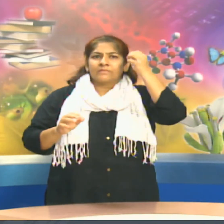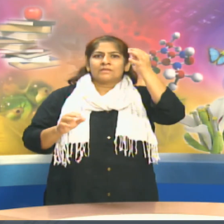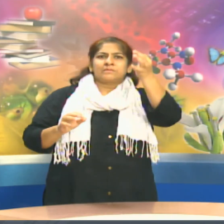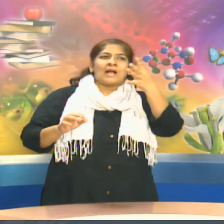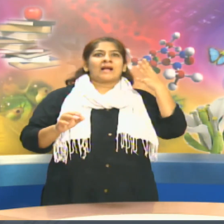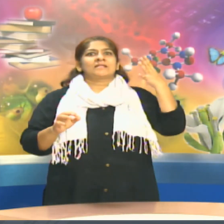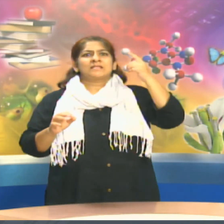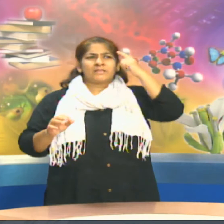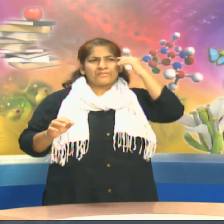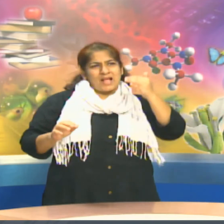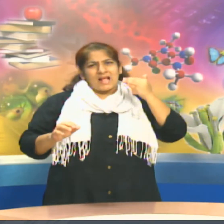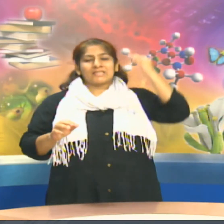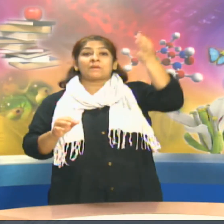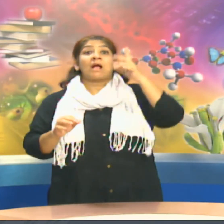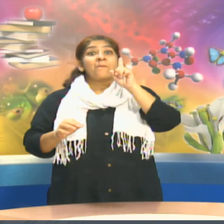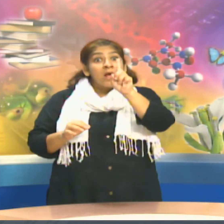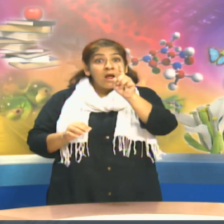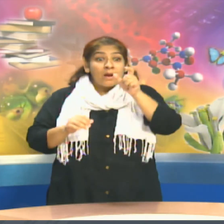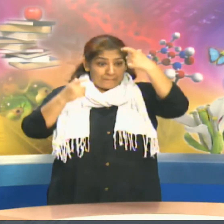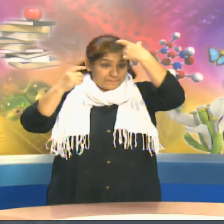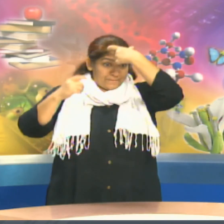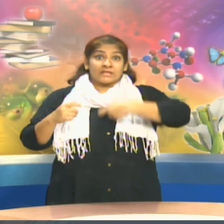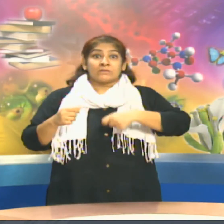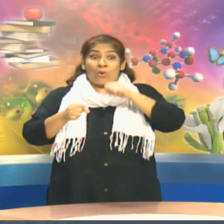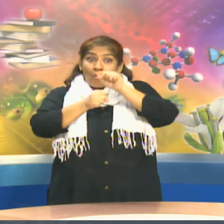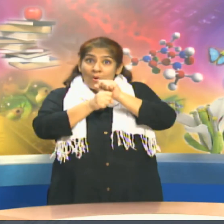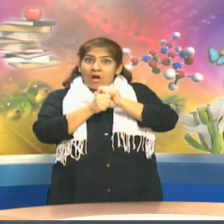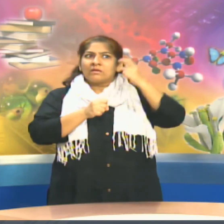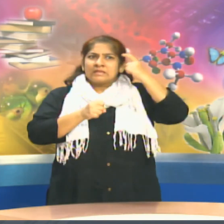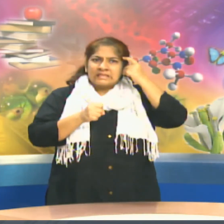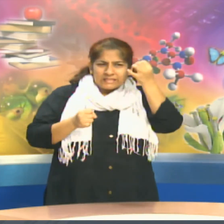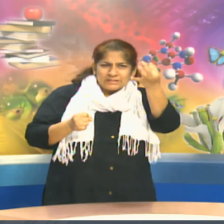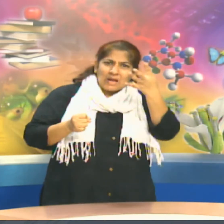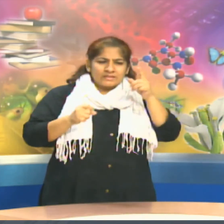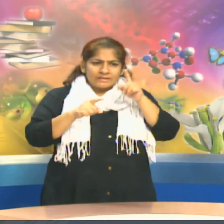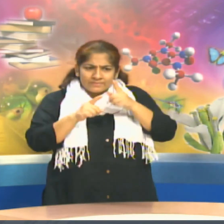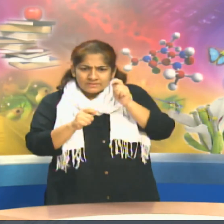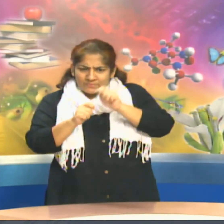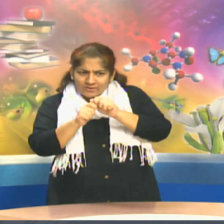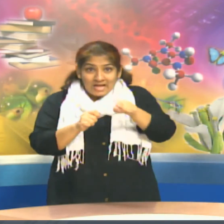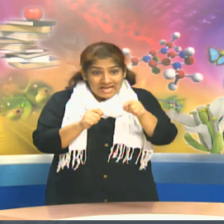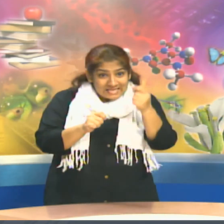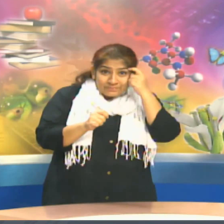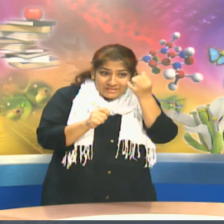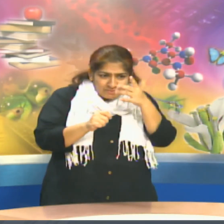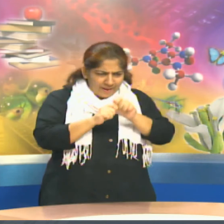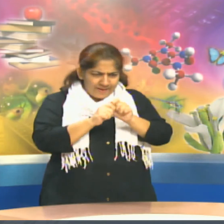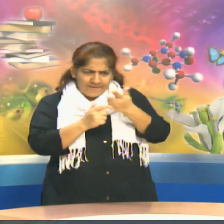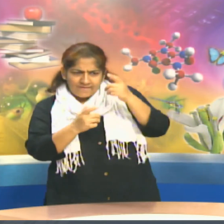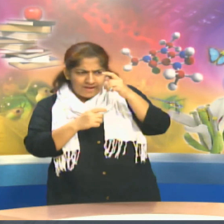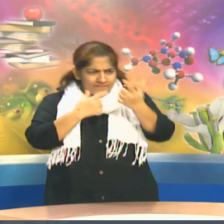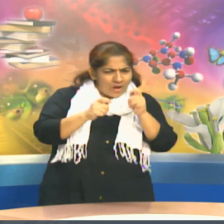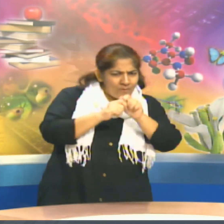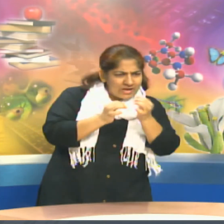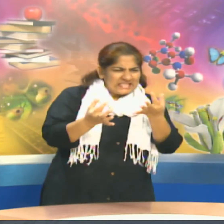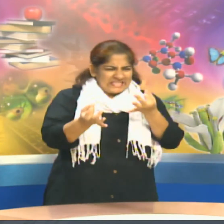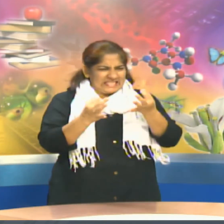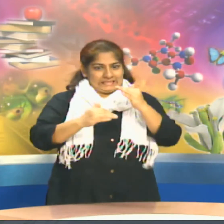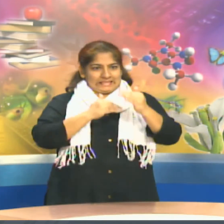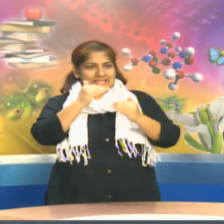What does it mean? A person who is intelligent and he knows the skill, can do